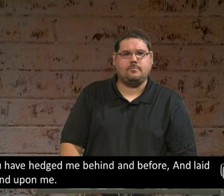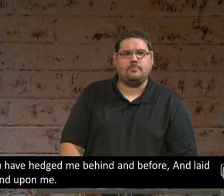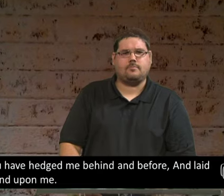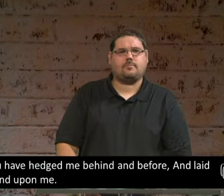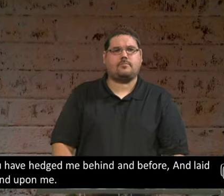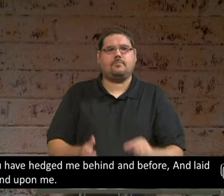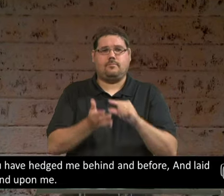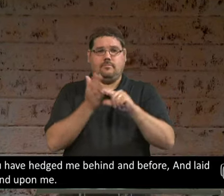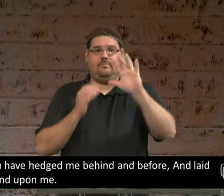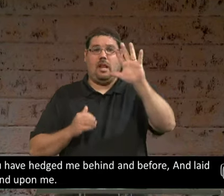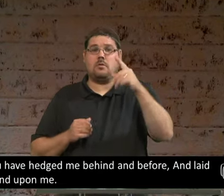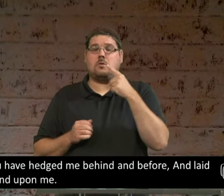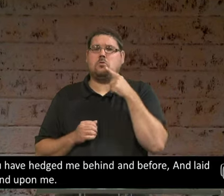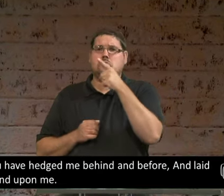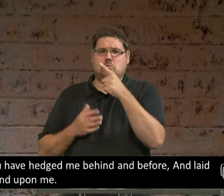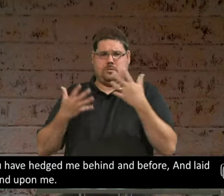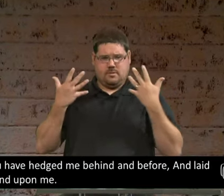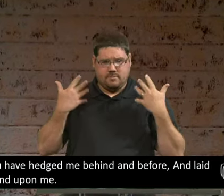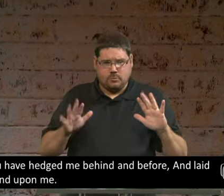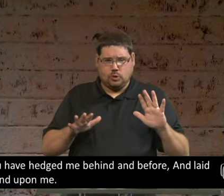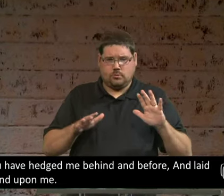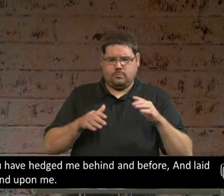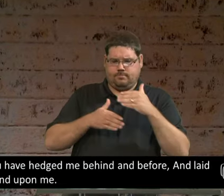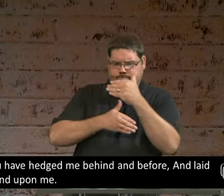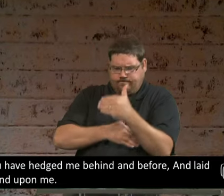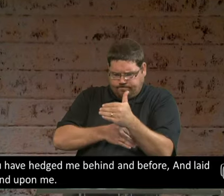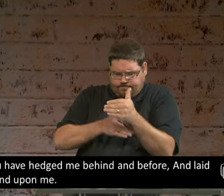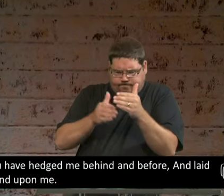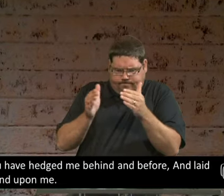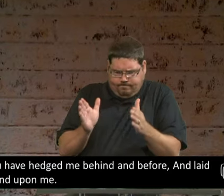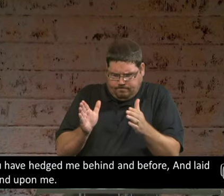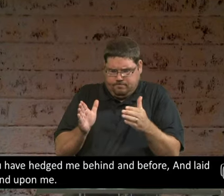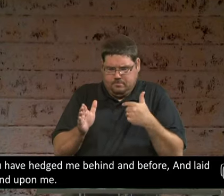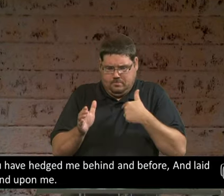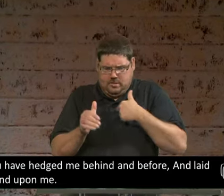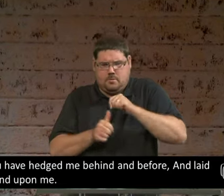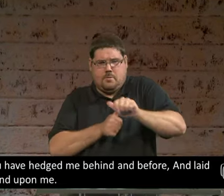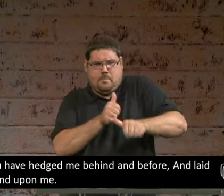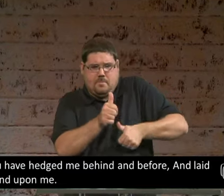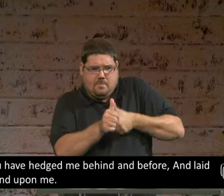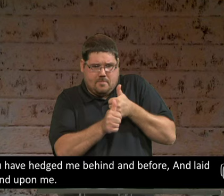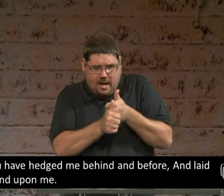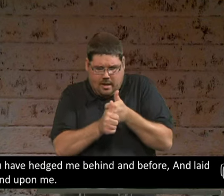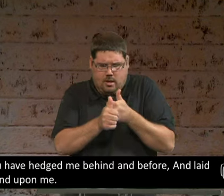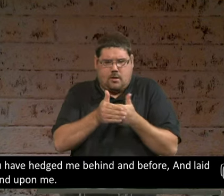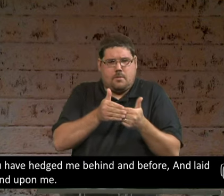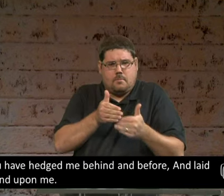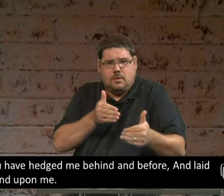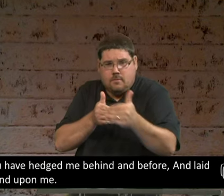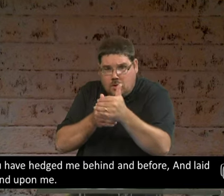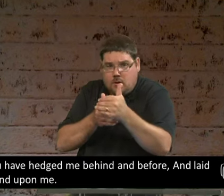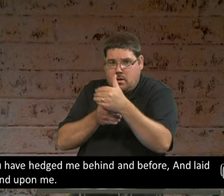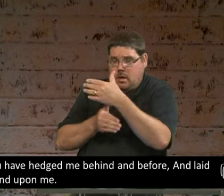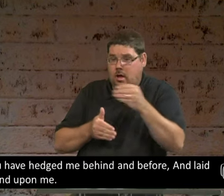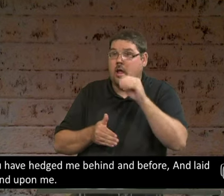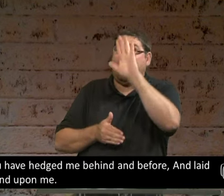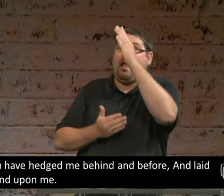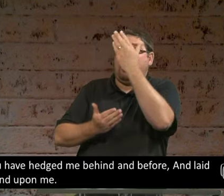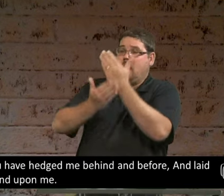verses 5 and 6. Verse 5, "You have hedged me behind and before,